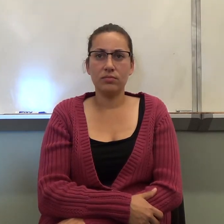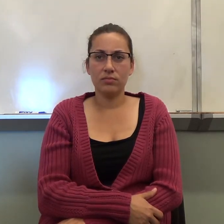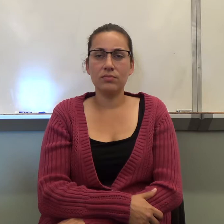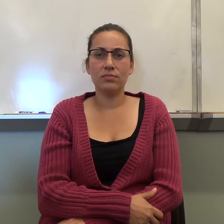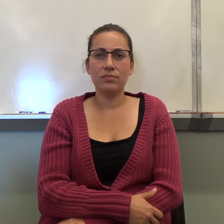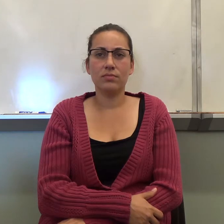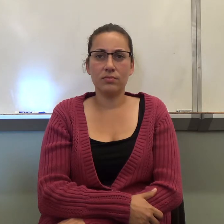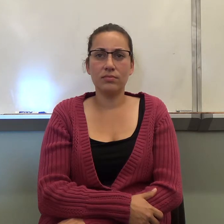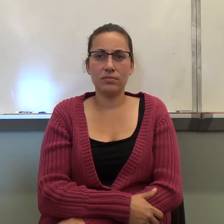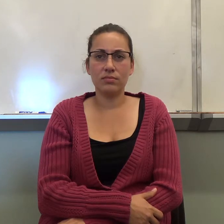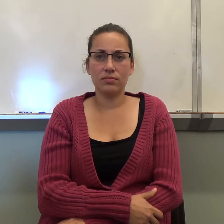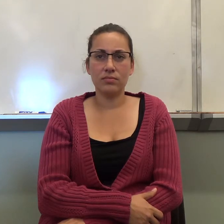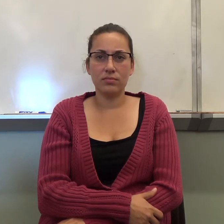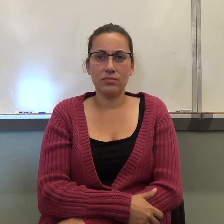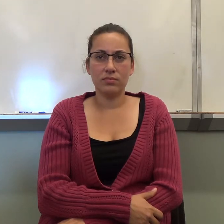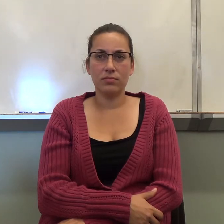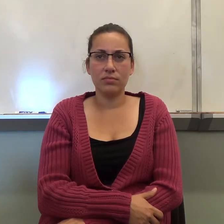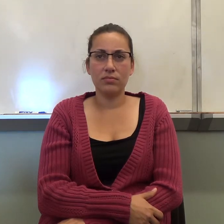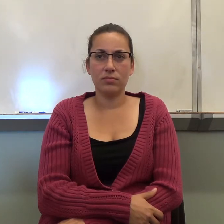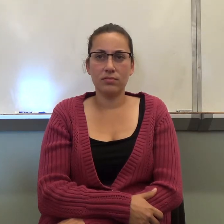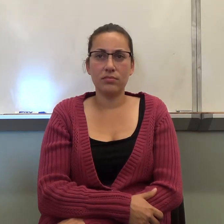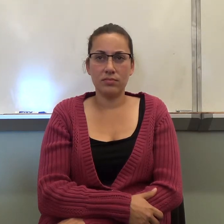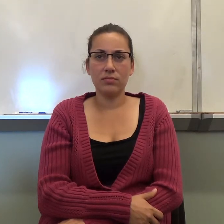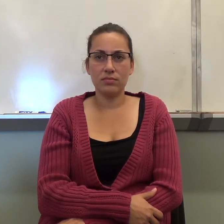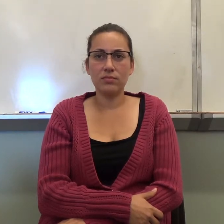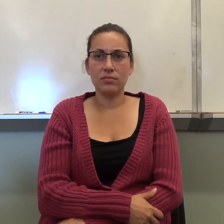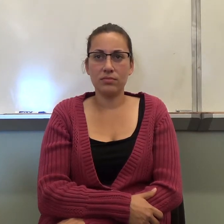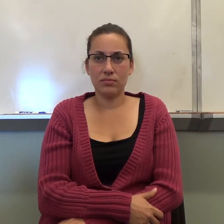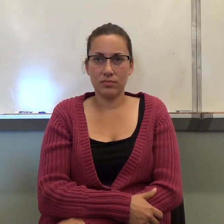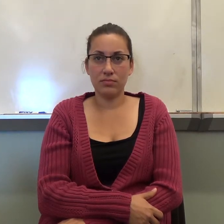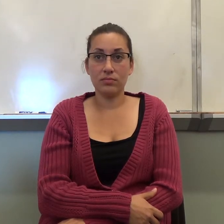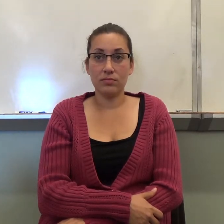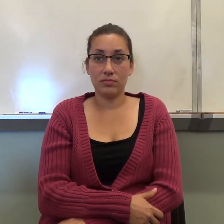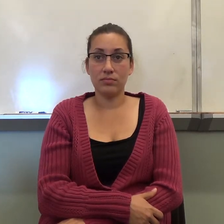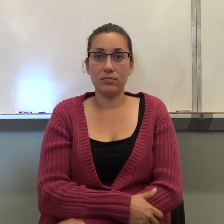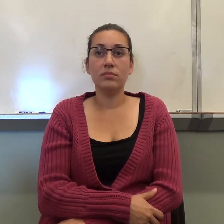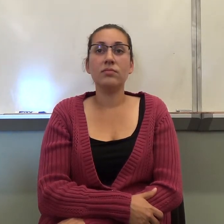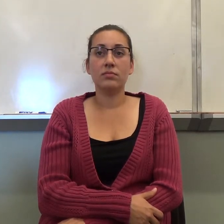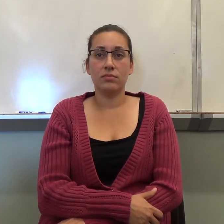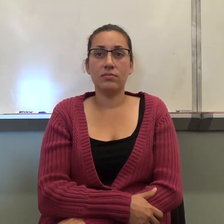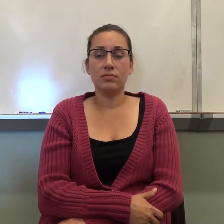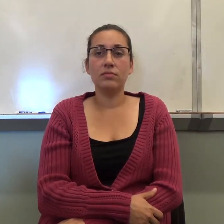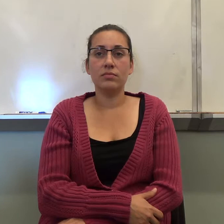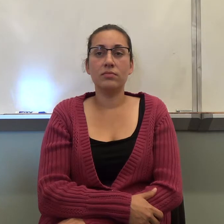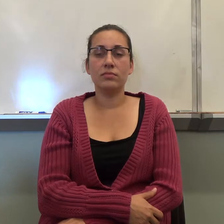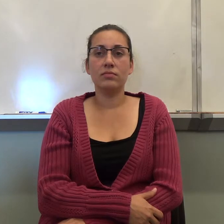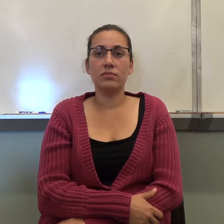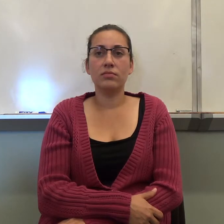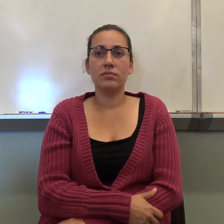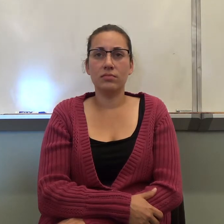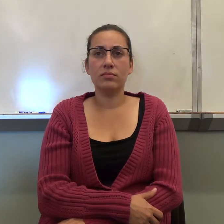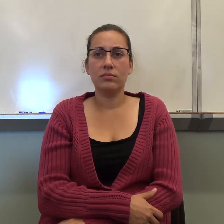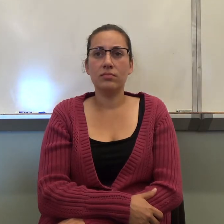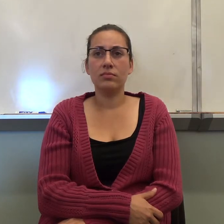concerned. Notice every one of these things has the same variable w to the same power. It's the first power, which we never